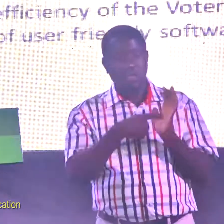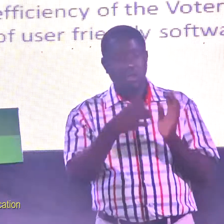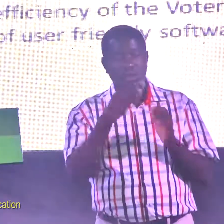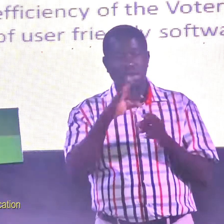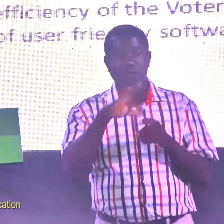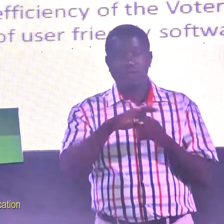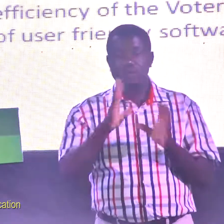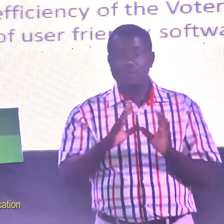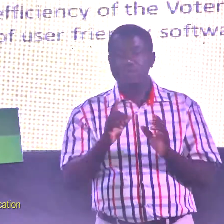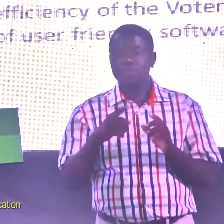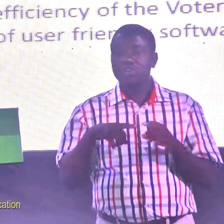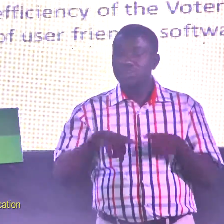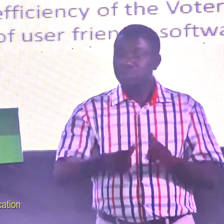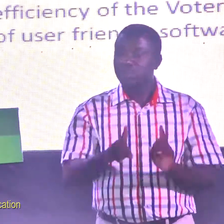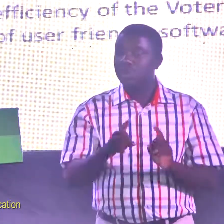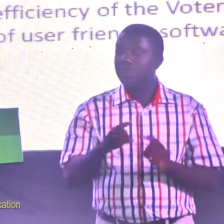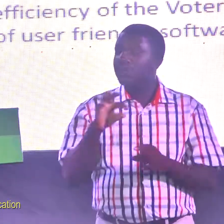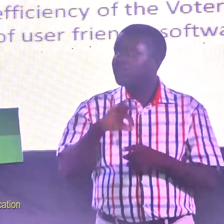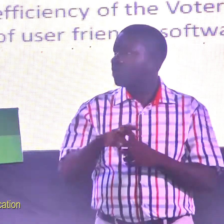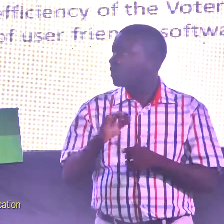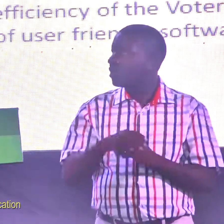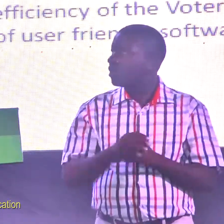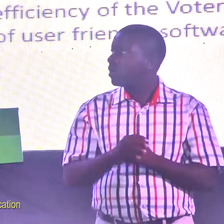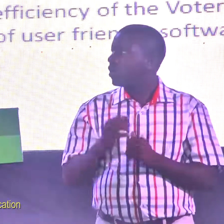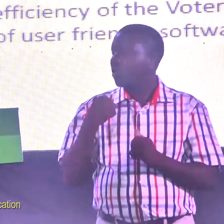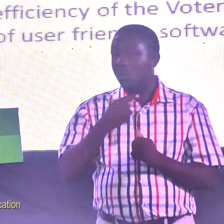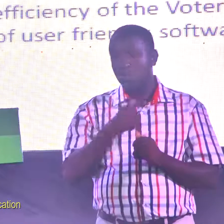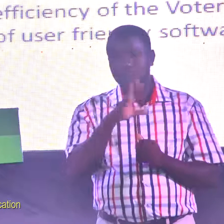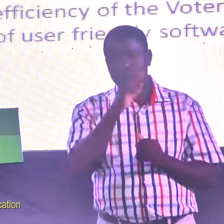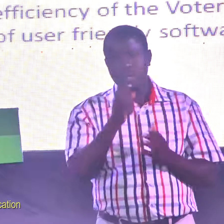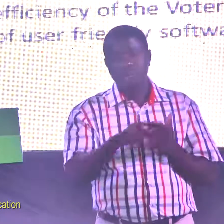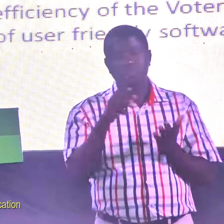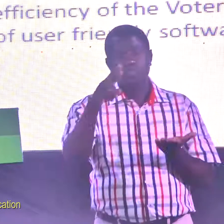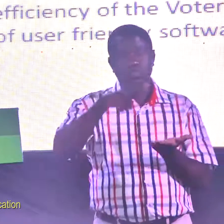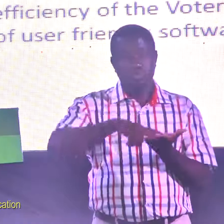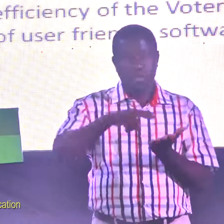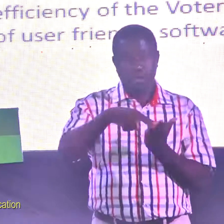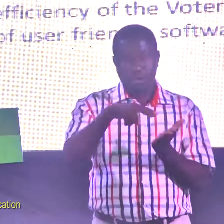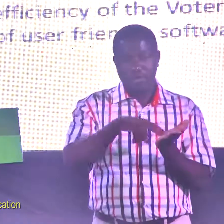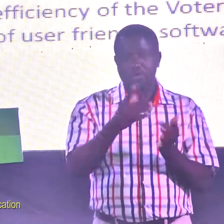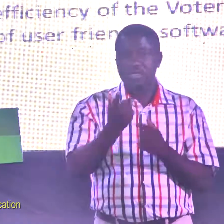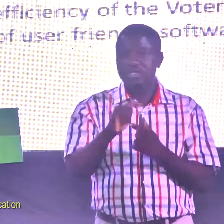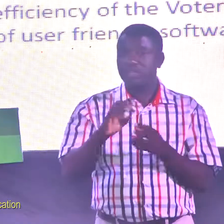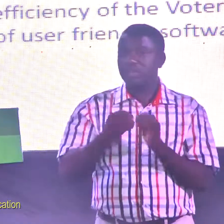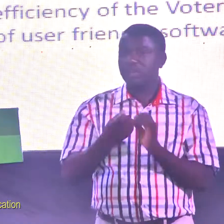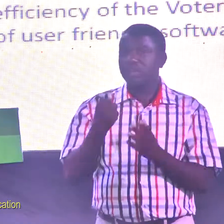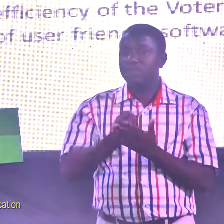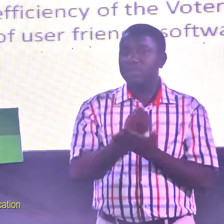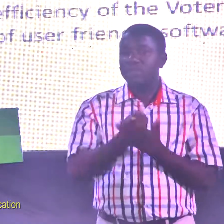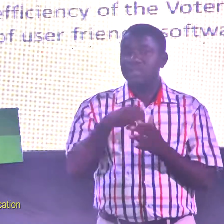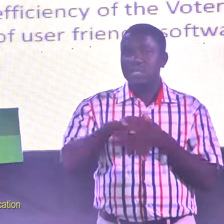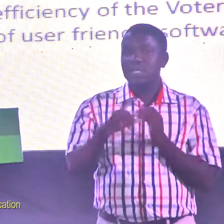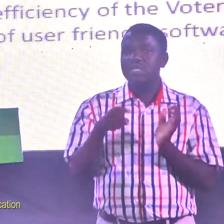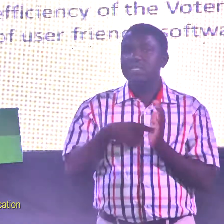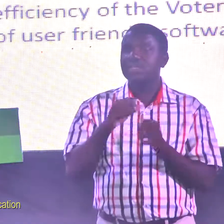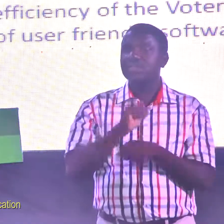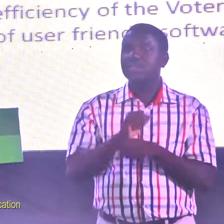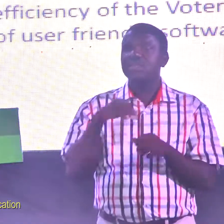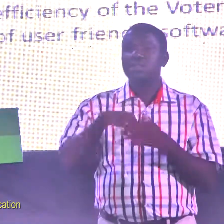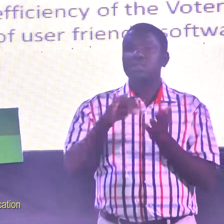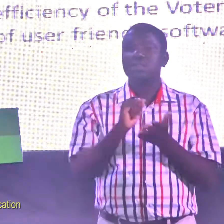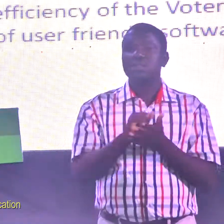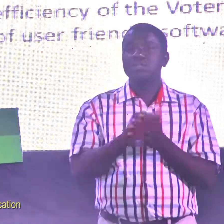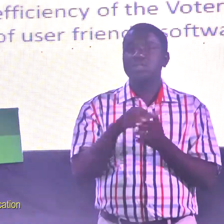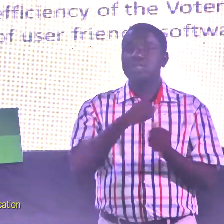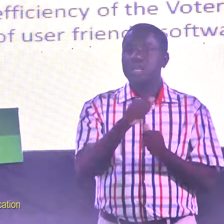voters during voting. We recorded a number of successes in this exercise, in that